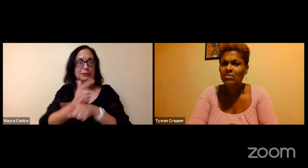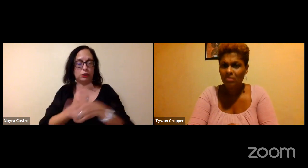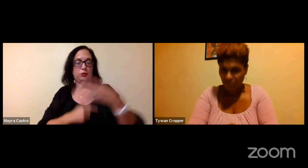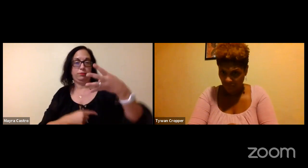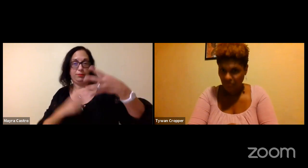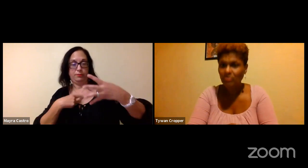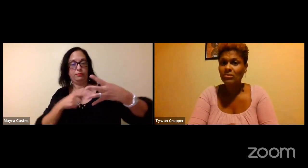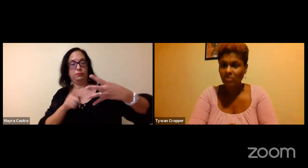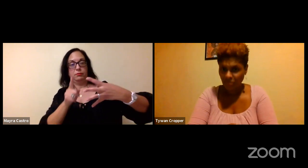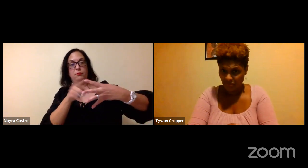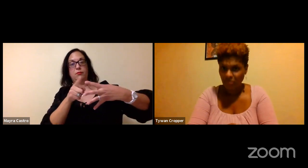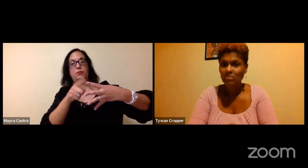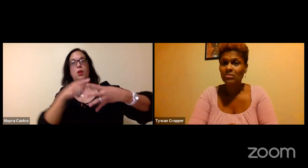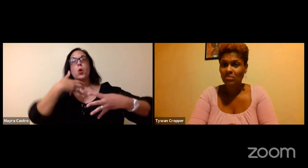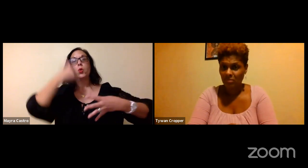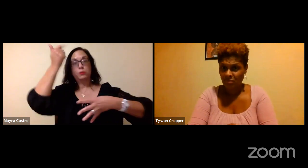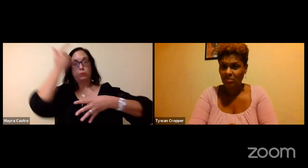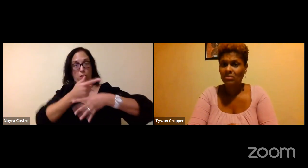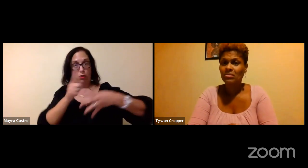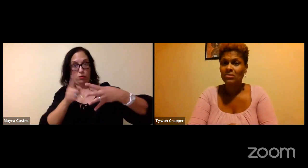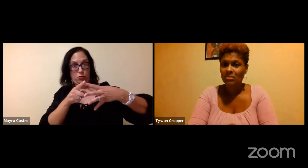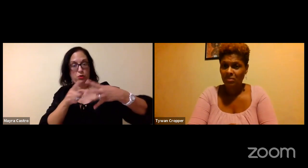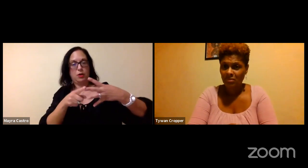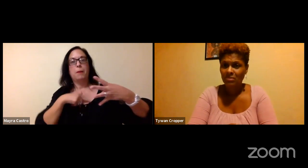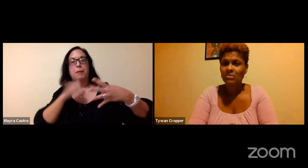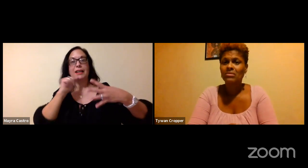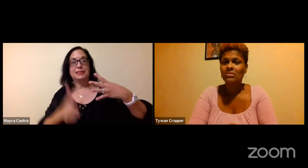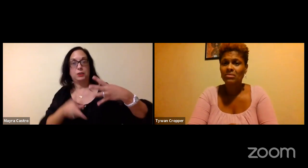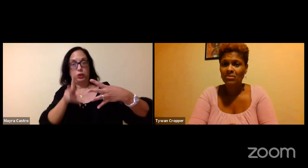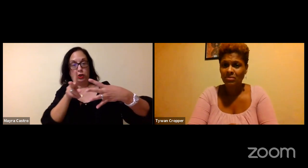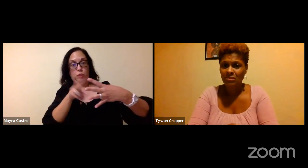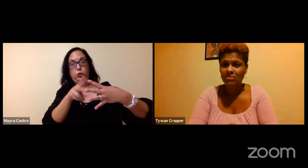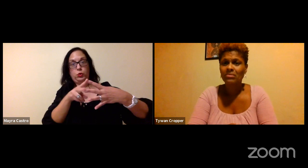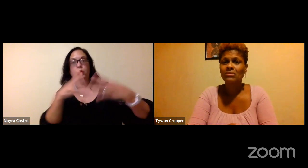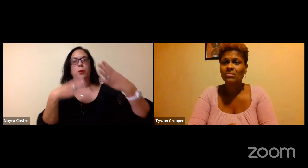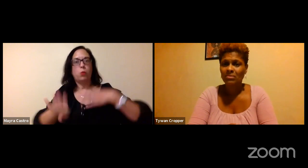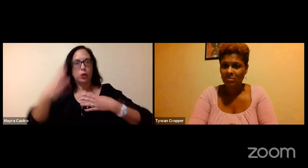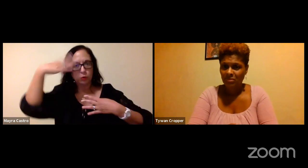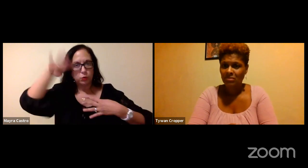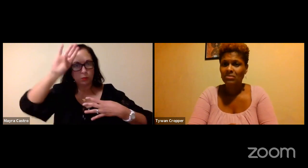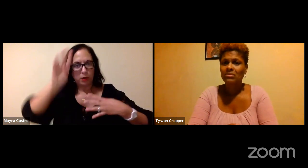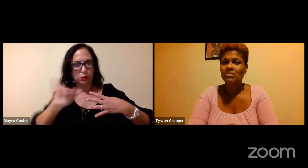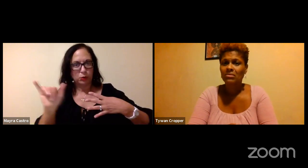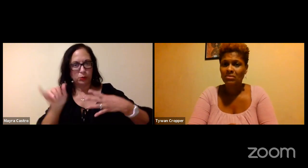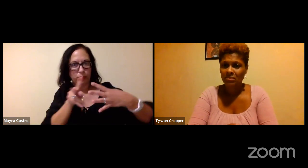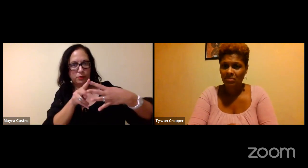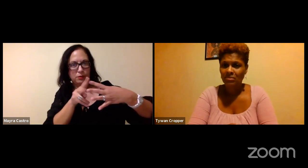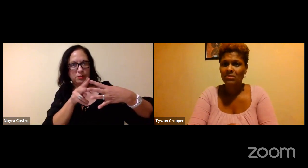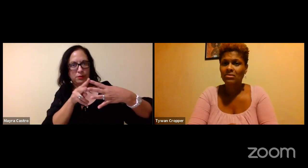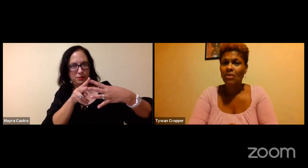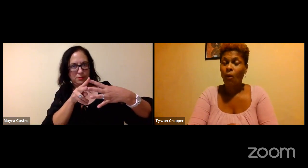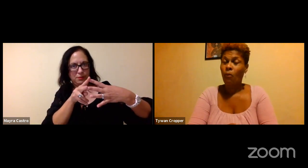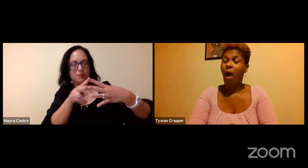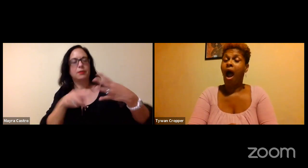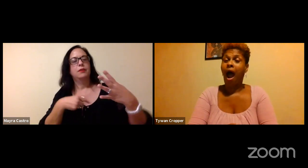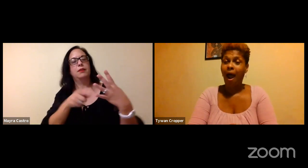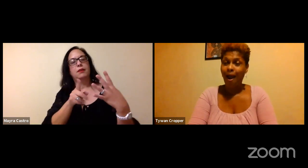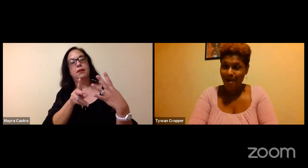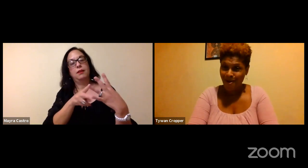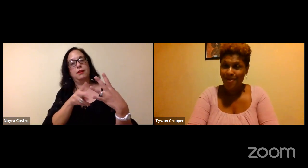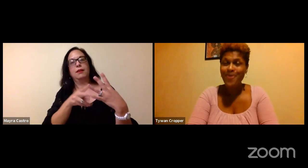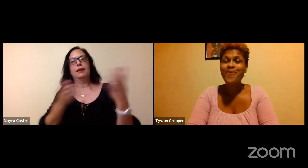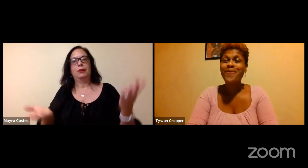that they wanted their children. My oldest brother and then my sister were also born in